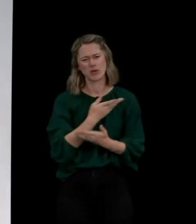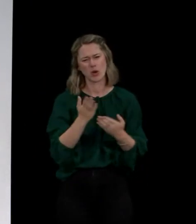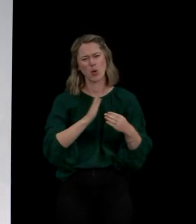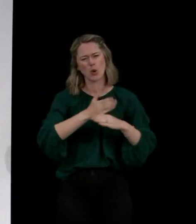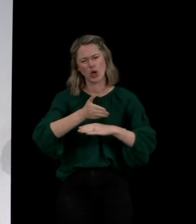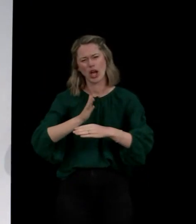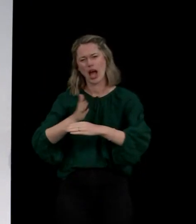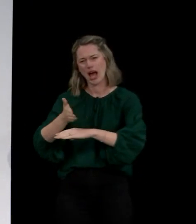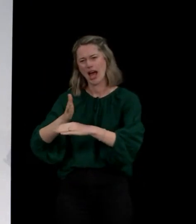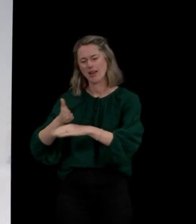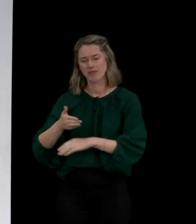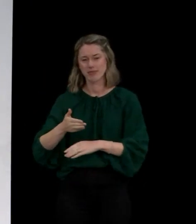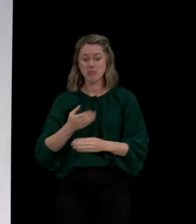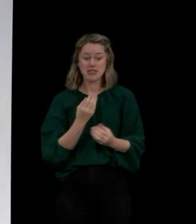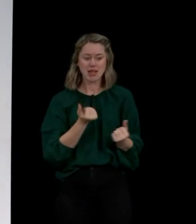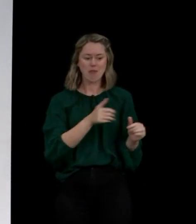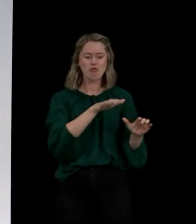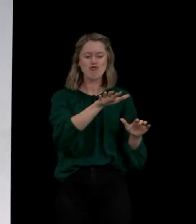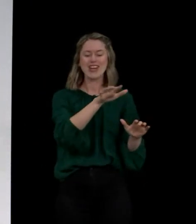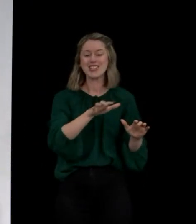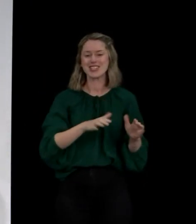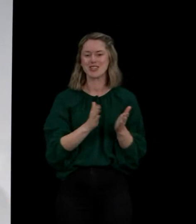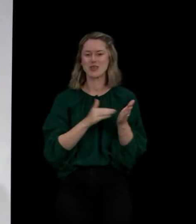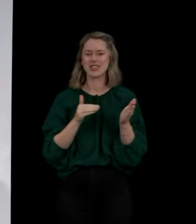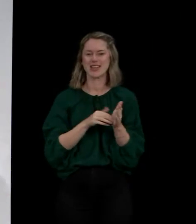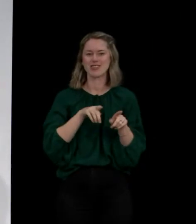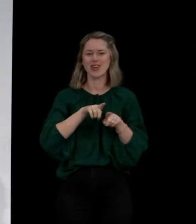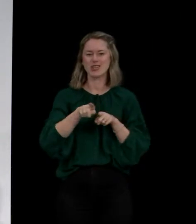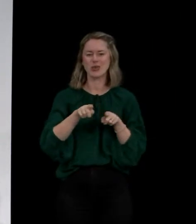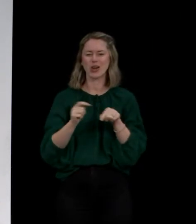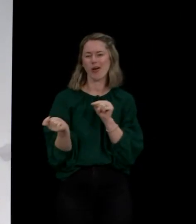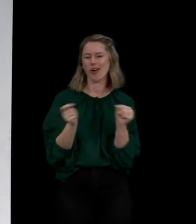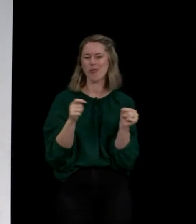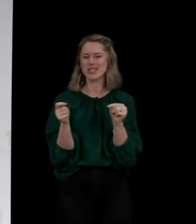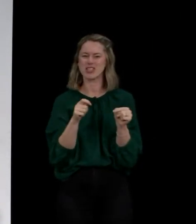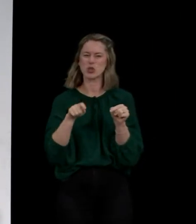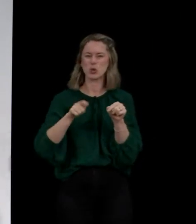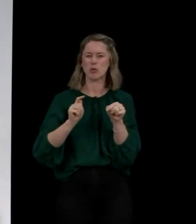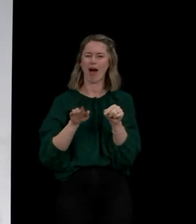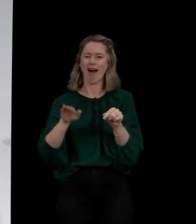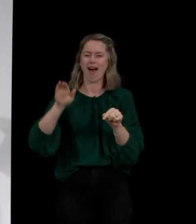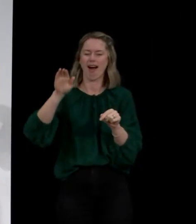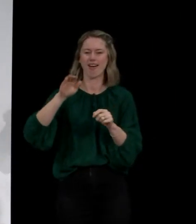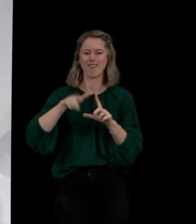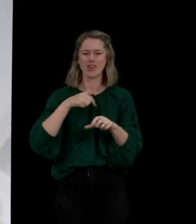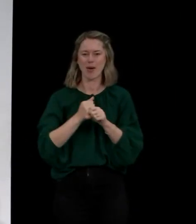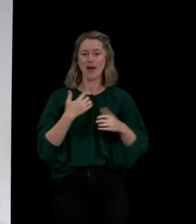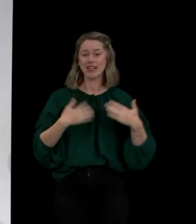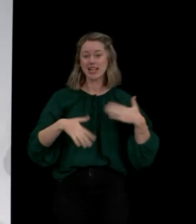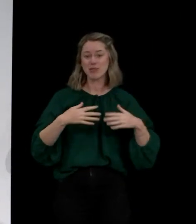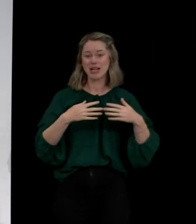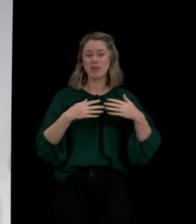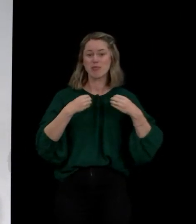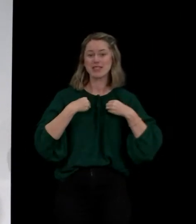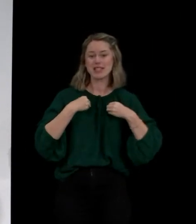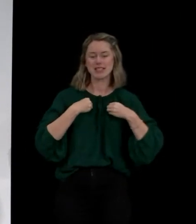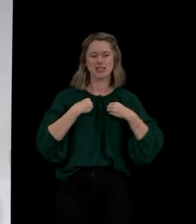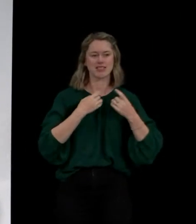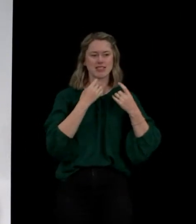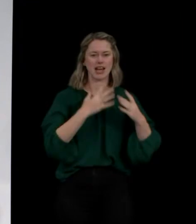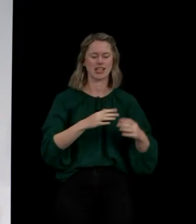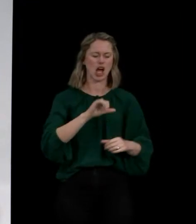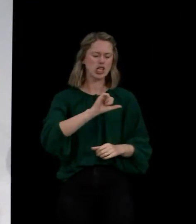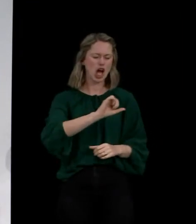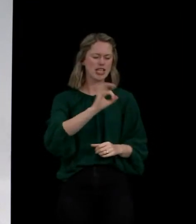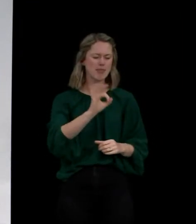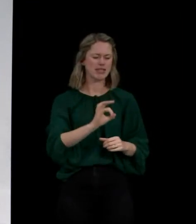That's why it's great to see regions across New Zealand are entering into a bit of competitive spirit. with Canterbury businesses launching a 90% We're